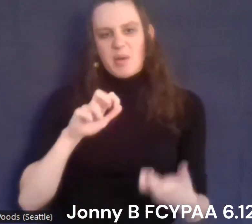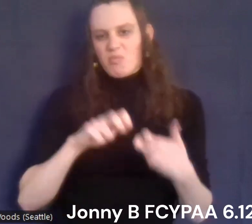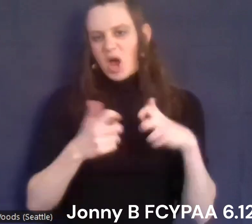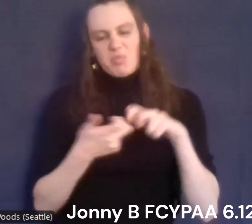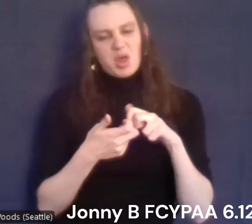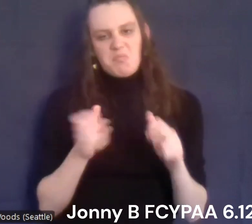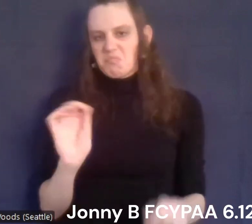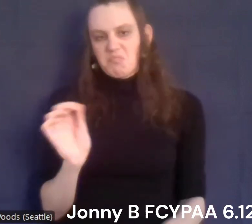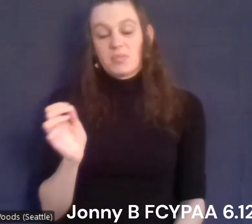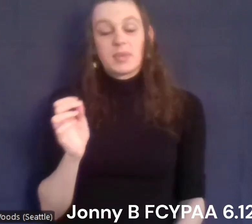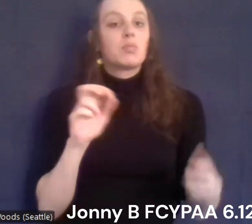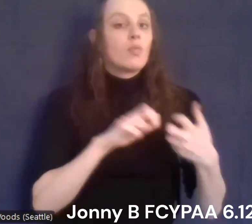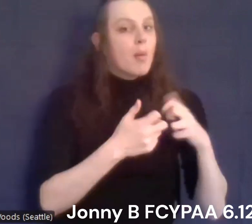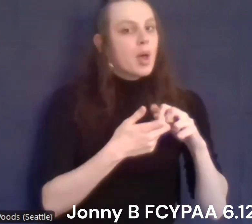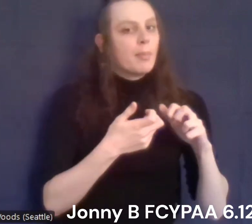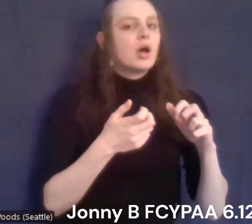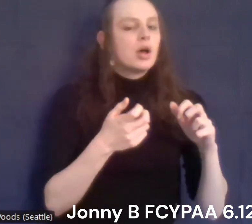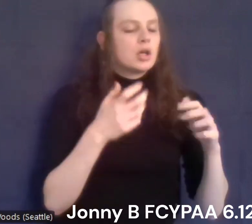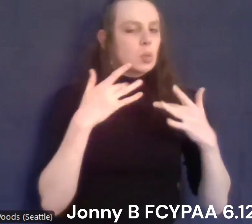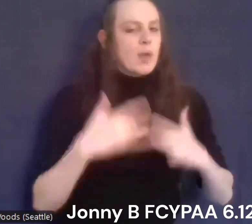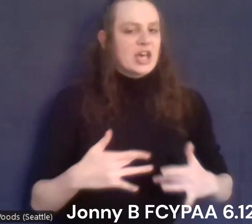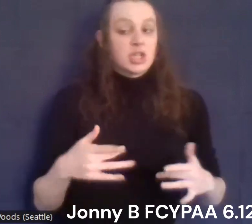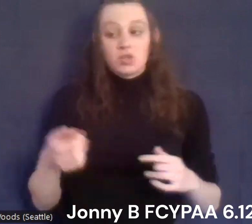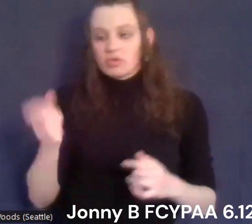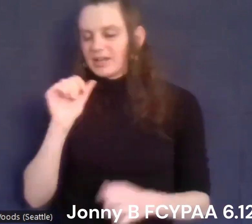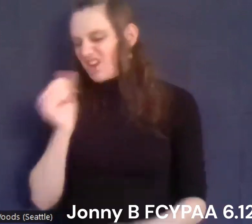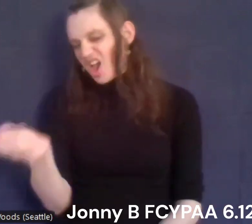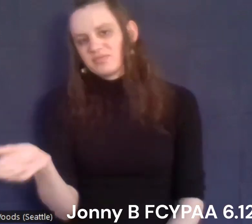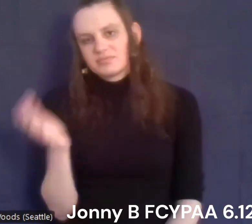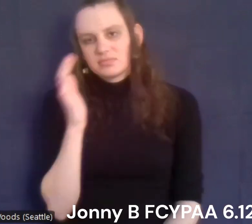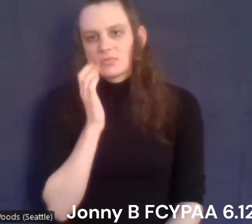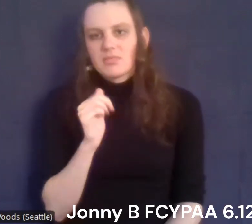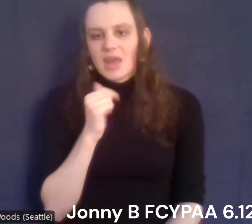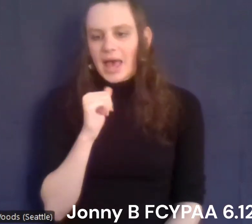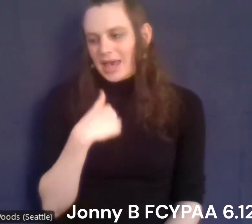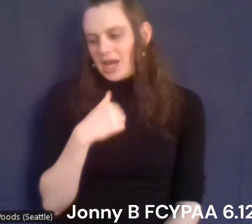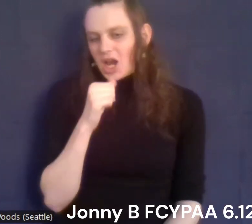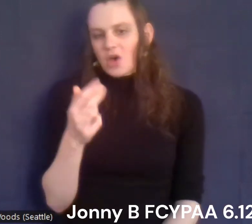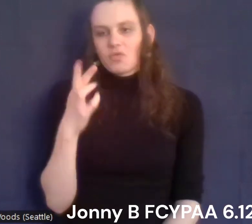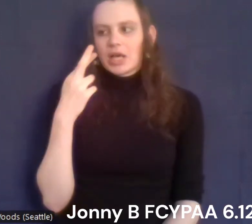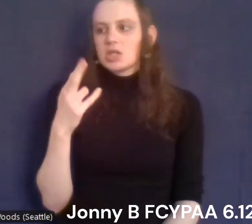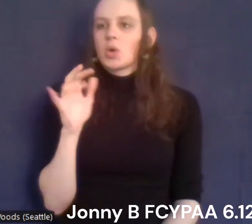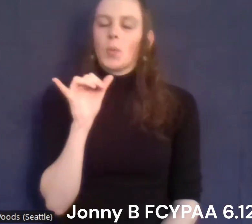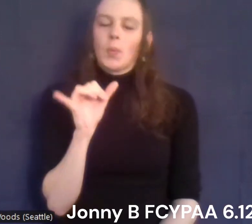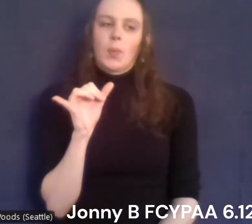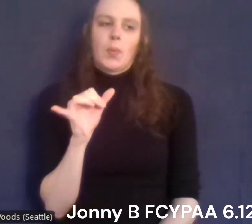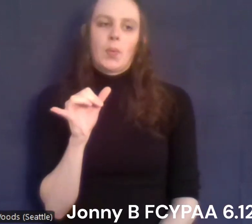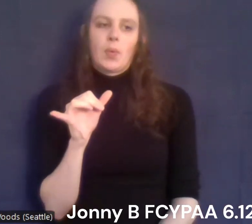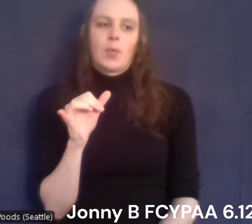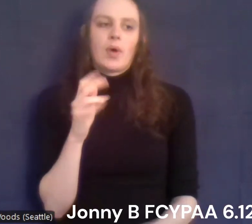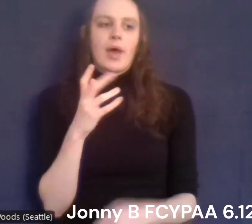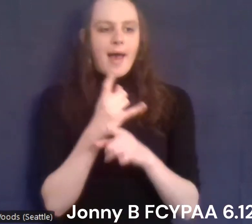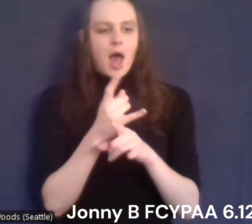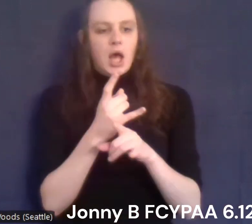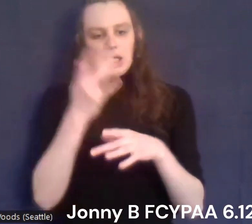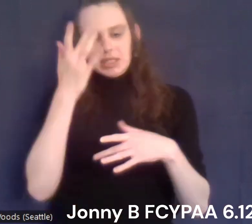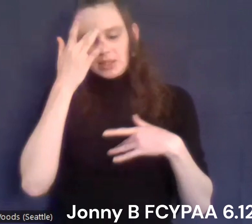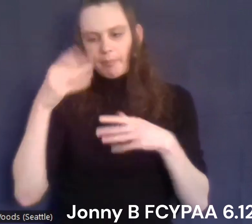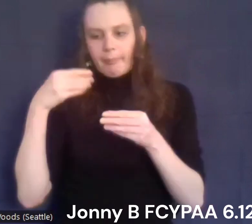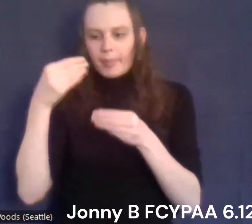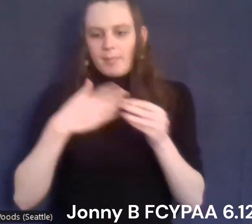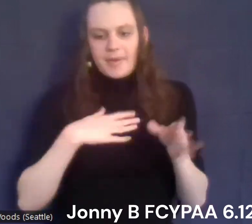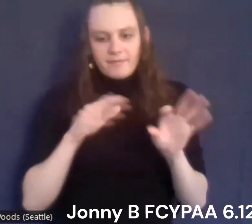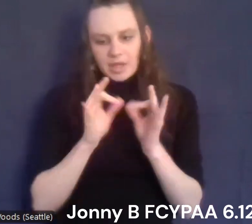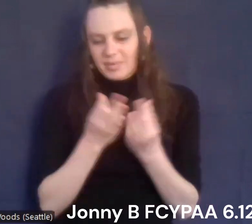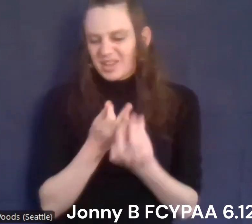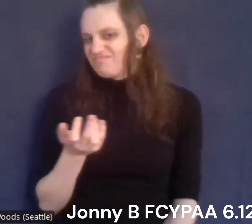issue. Or even like realize like, oh, it runs in my family. Yeah, maybe I've got this. But